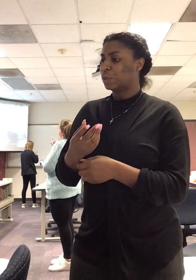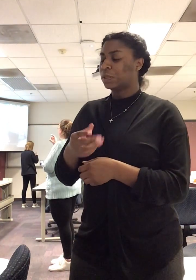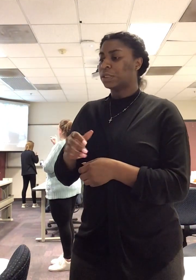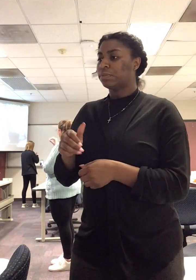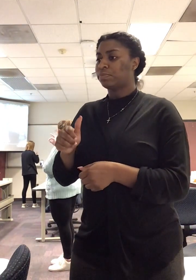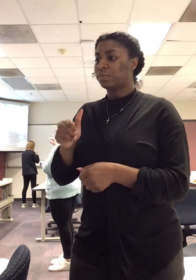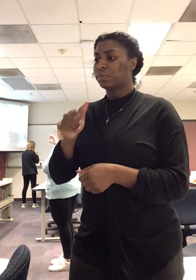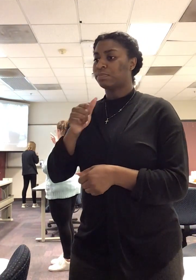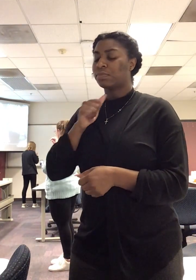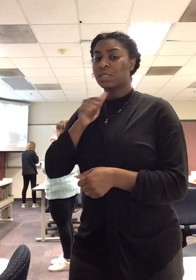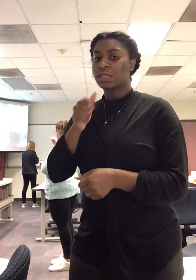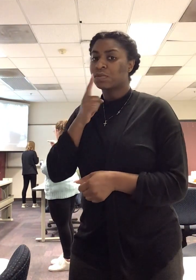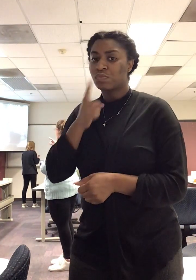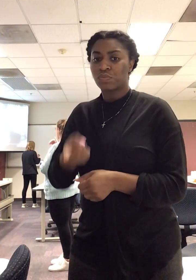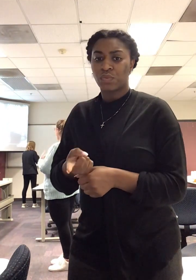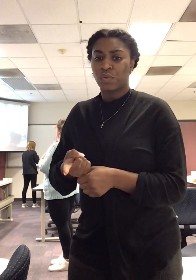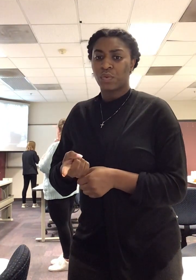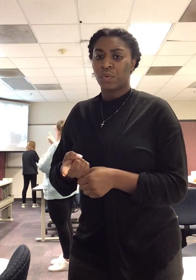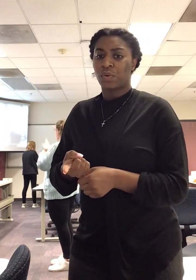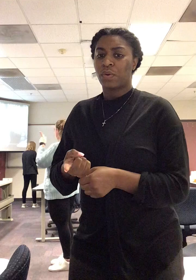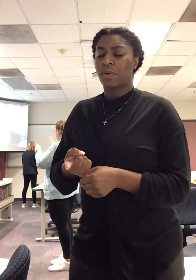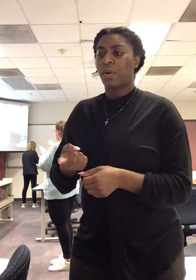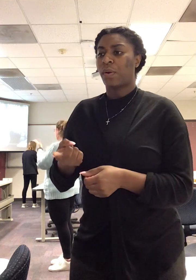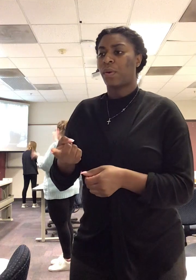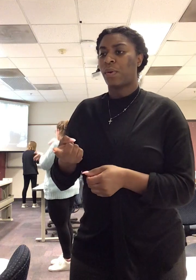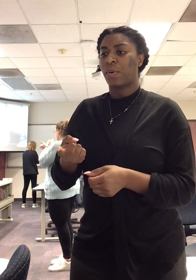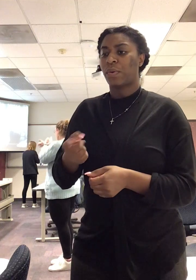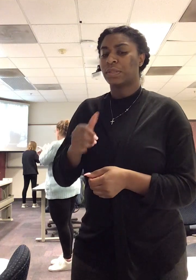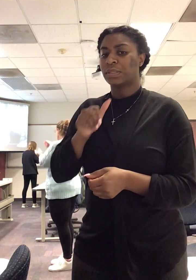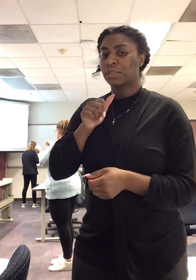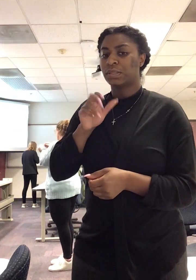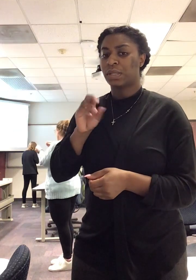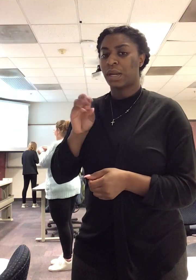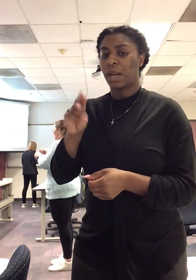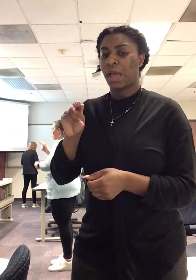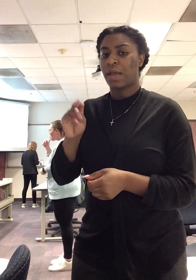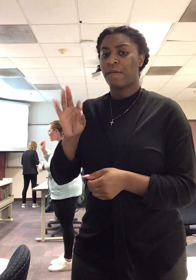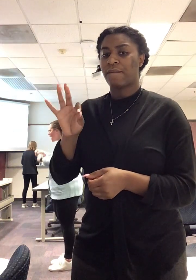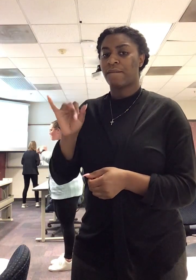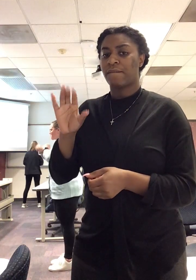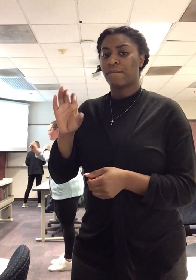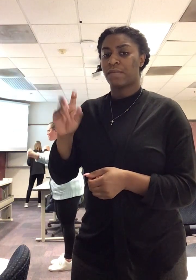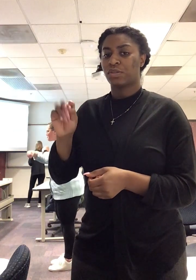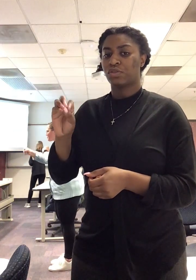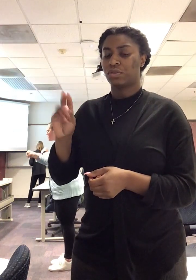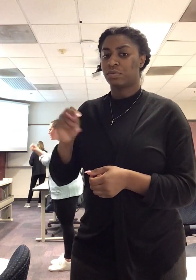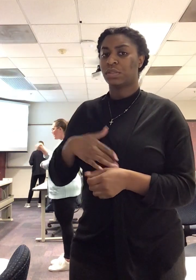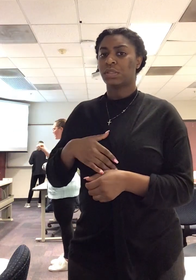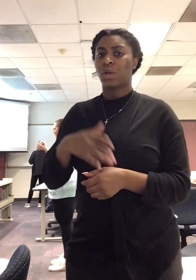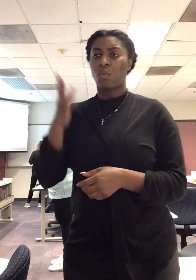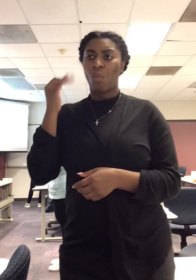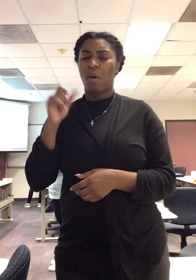would probably help you more. Okay. Who can elaborate on what she started to say? Nonfiction has real people, but it has more than that.